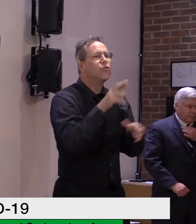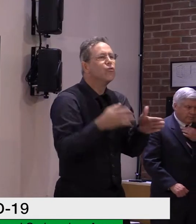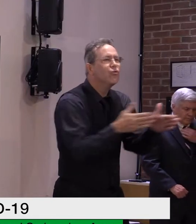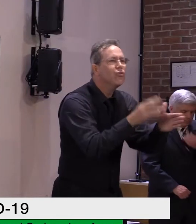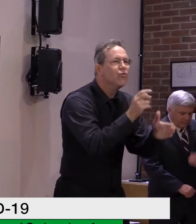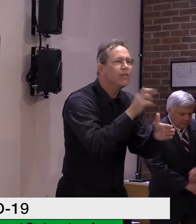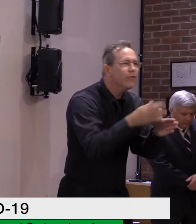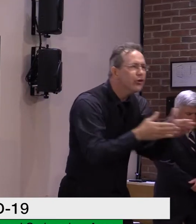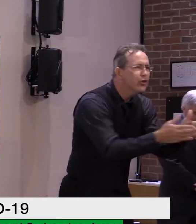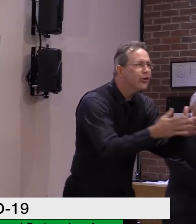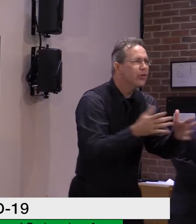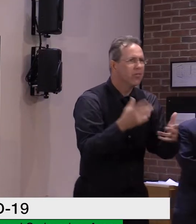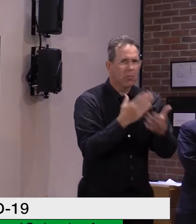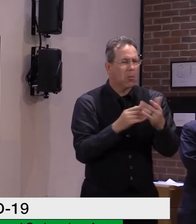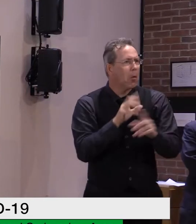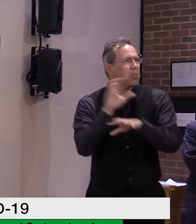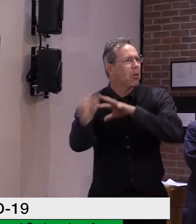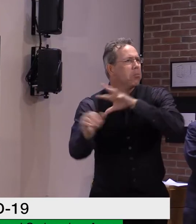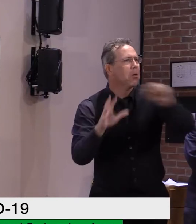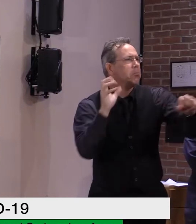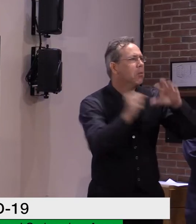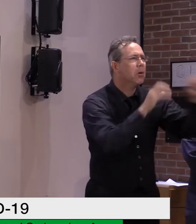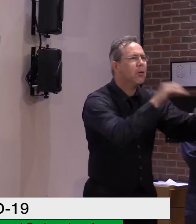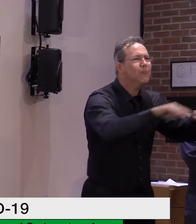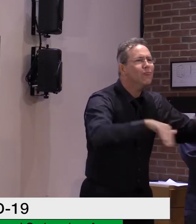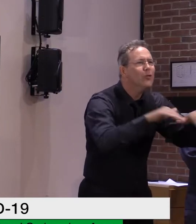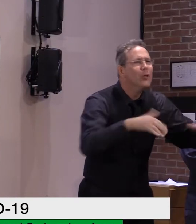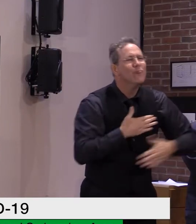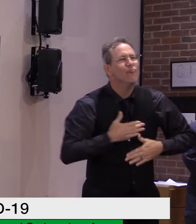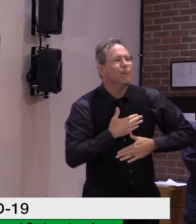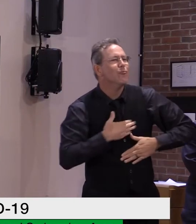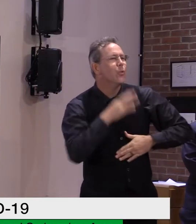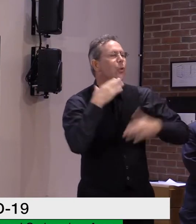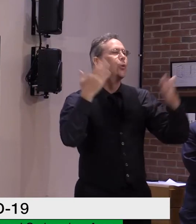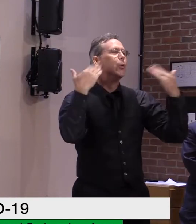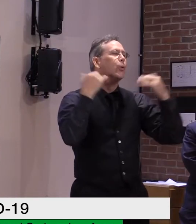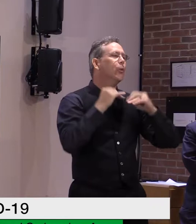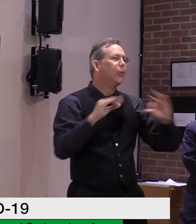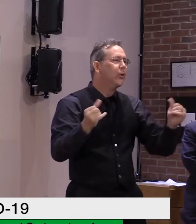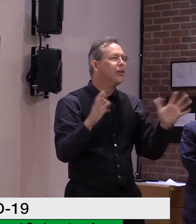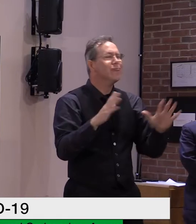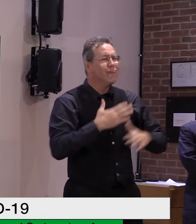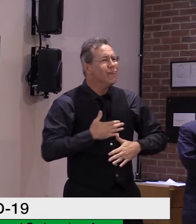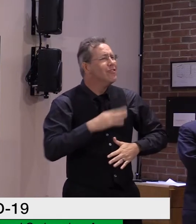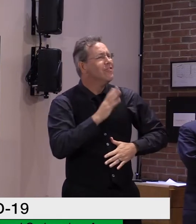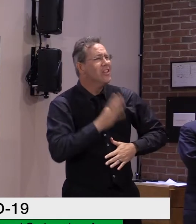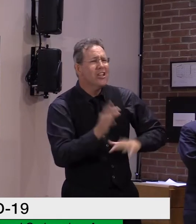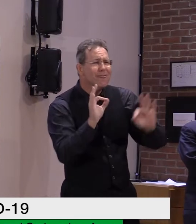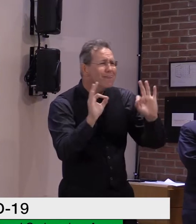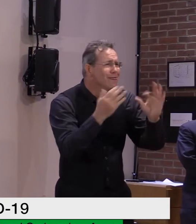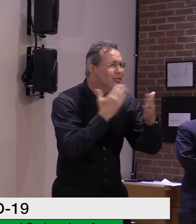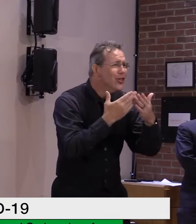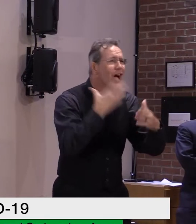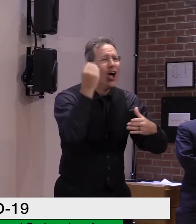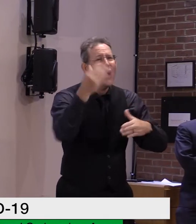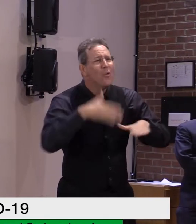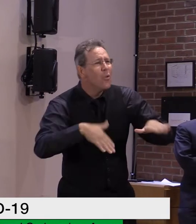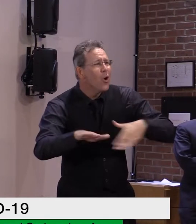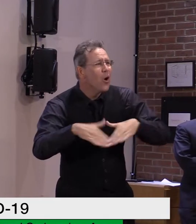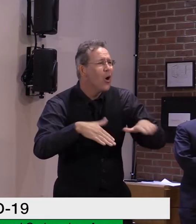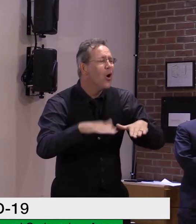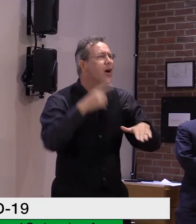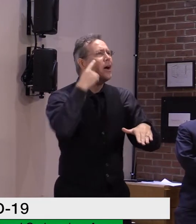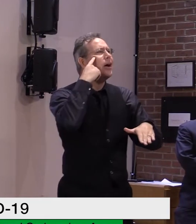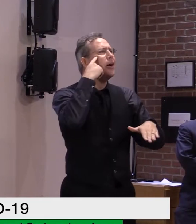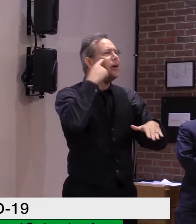last few days. As you venture out to spend time in Vermont's abundant parks, playgrounds, trails, and beaches, it's important to take time